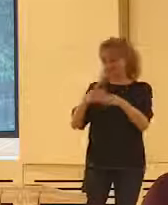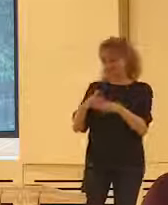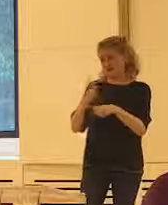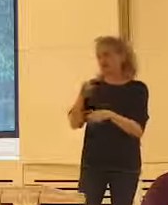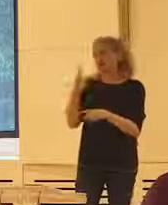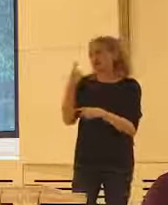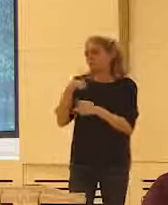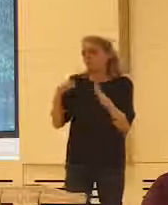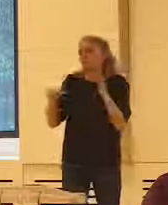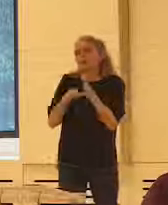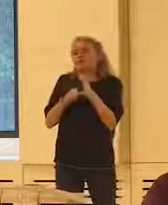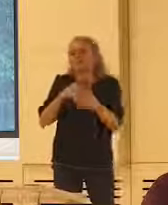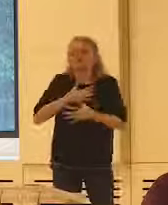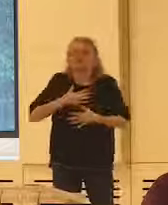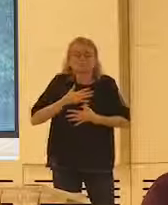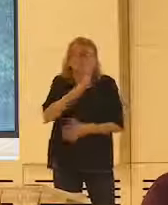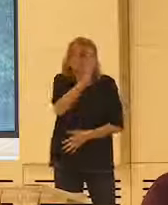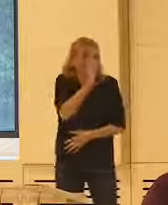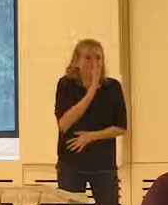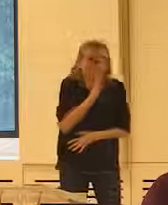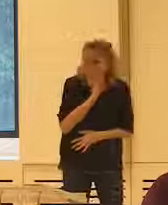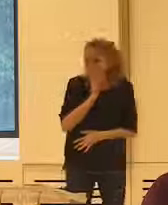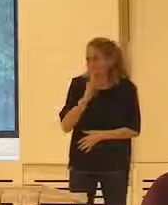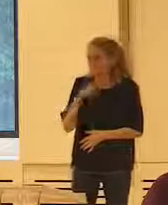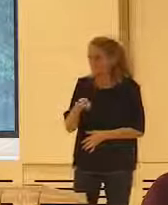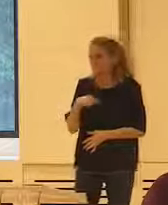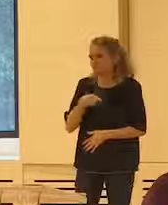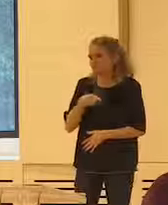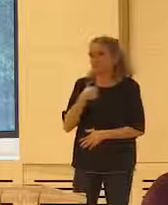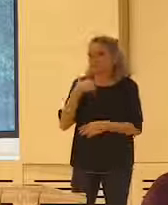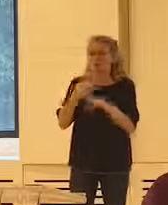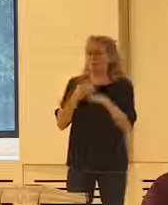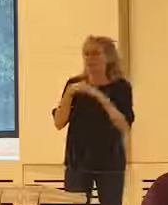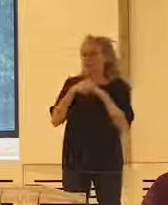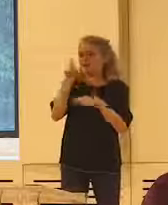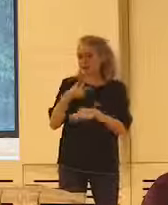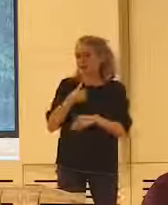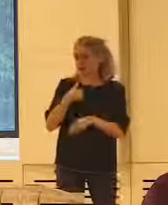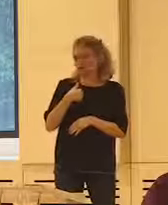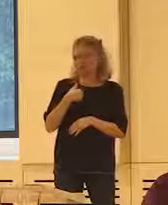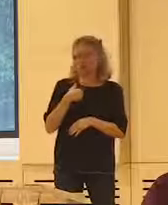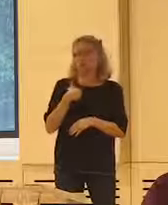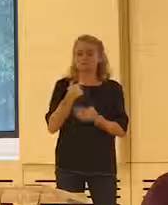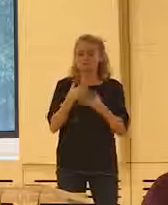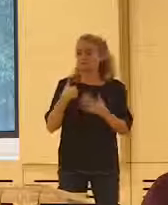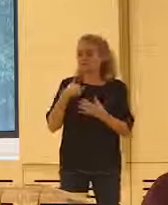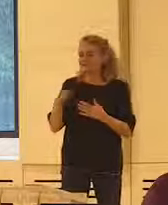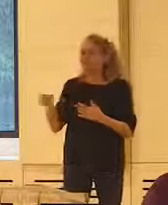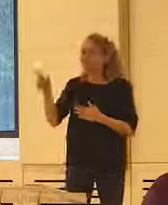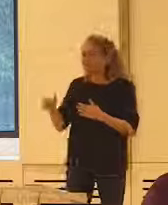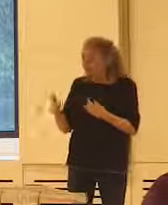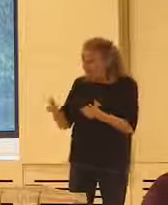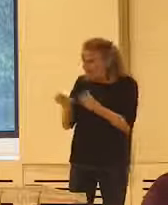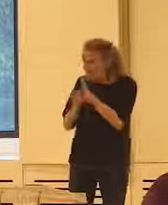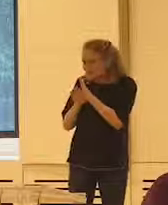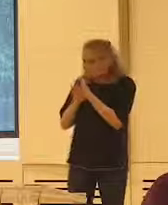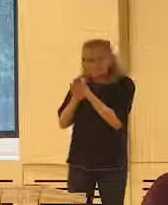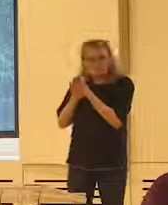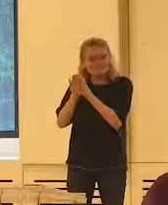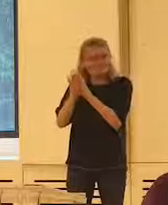And aftercare, it's a big problem and very sad. As I say, working in patients, I always see patients and I